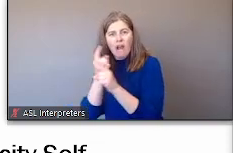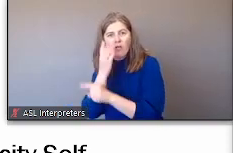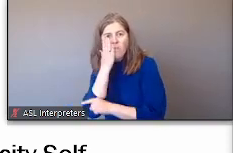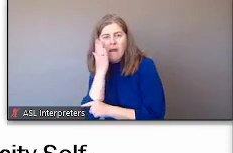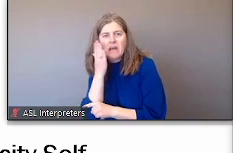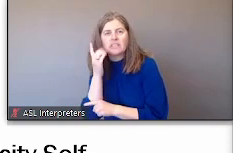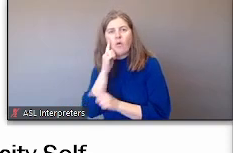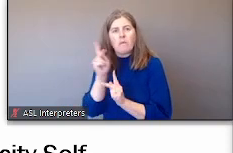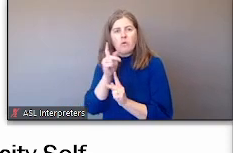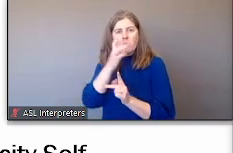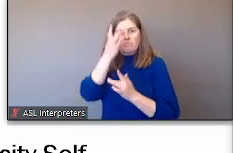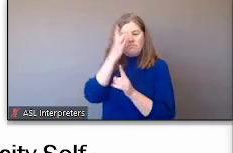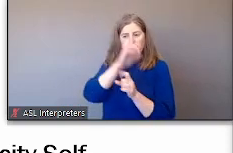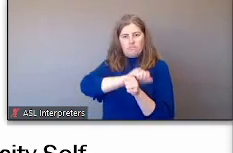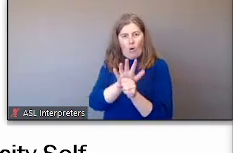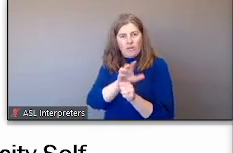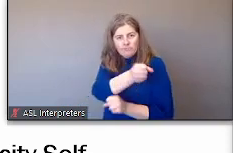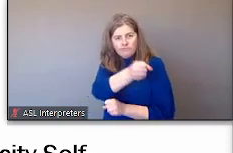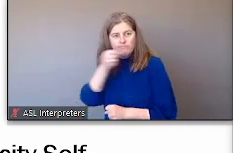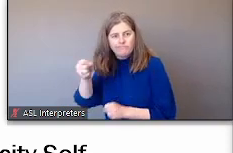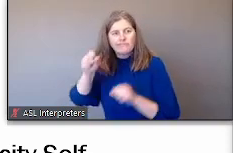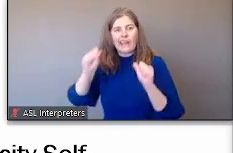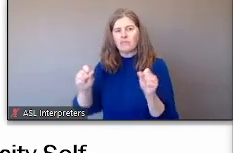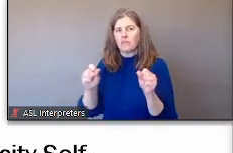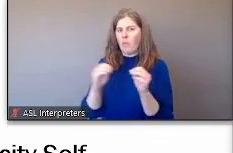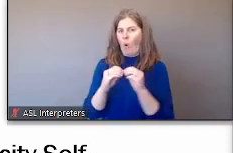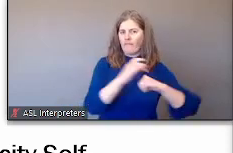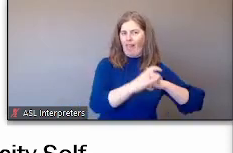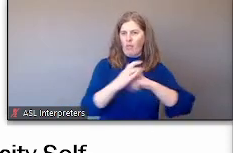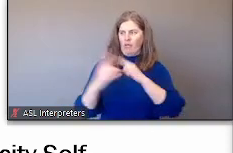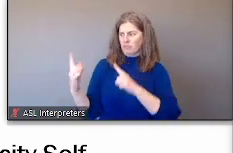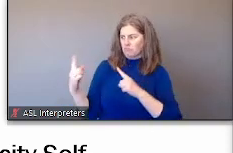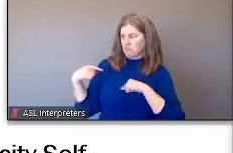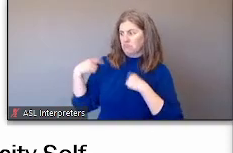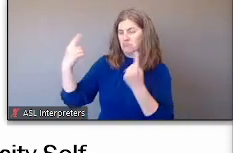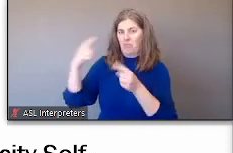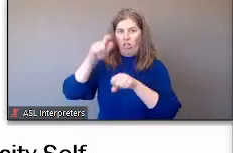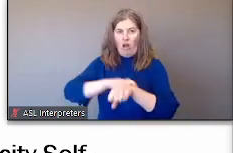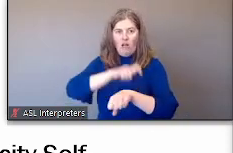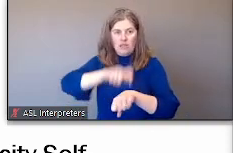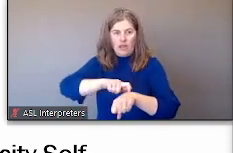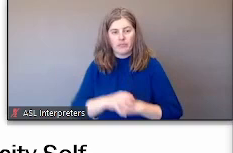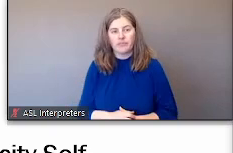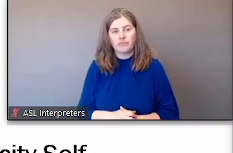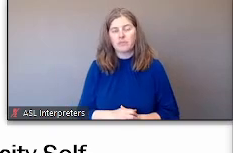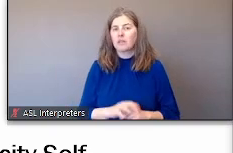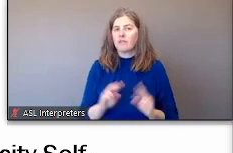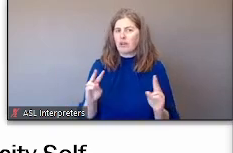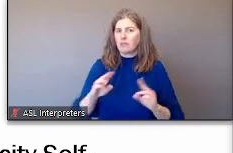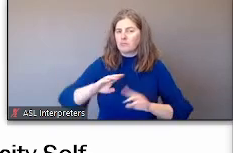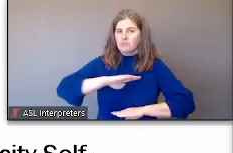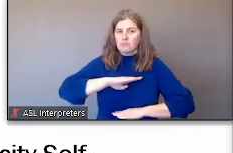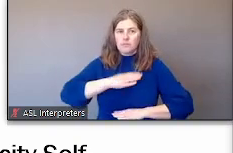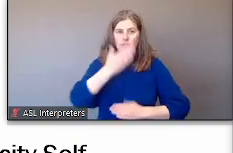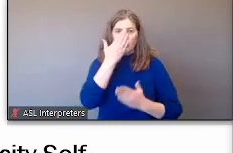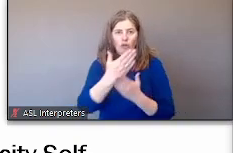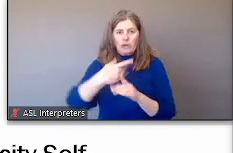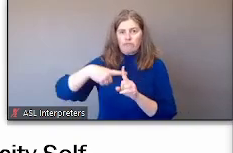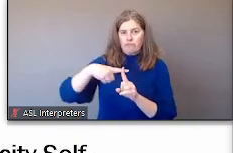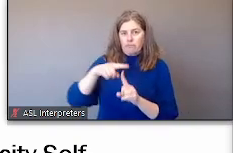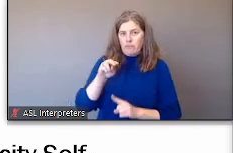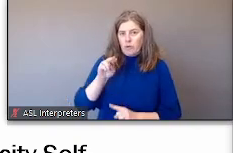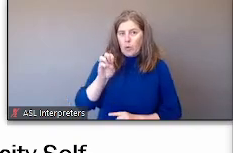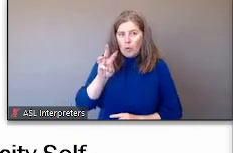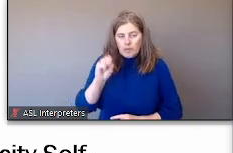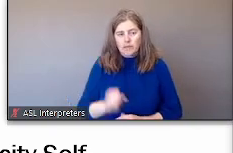COVID individuals than we've had in quite some time. That's a very positive trend. And